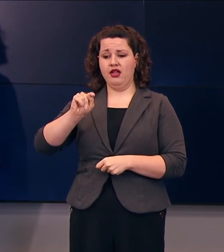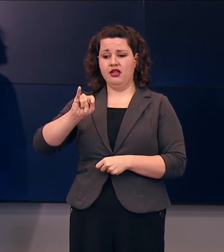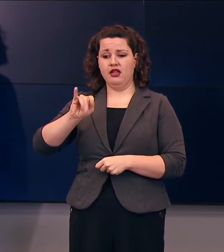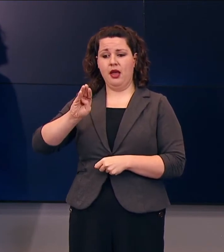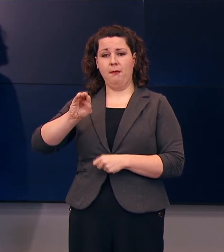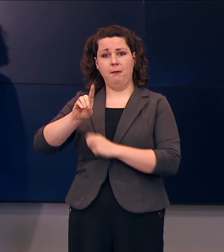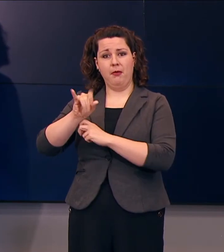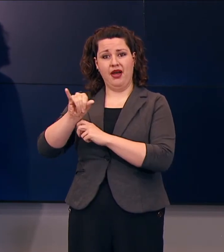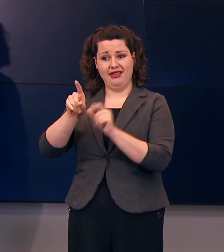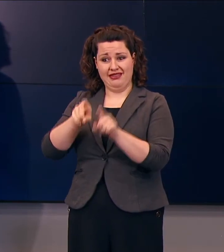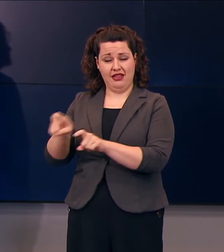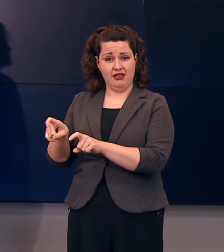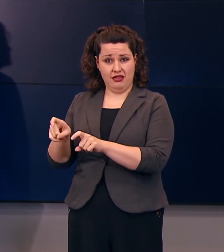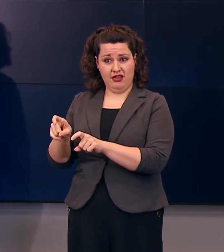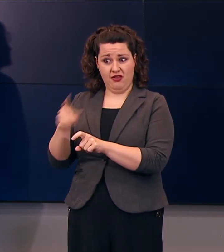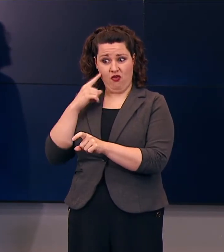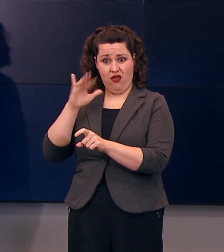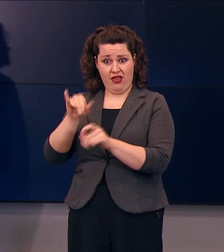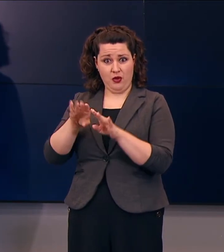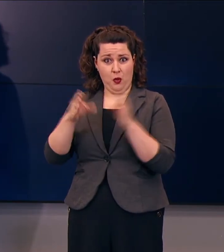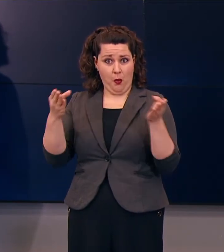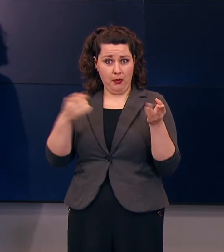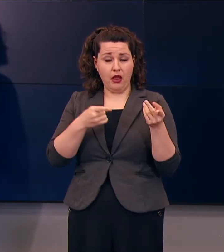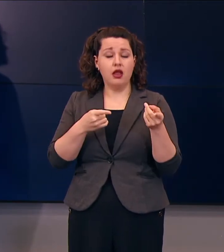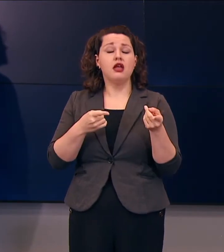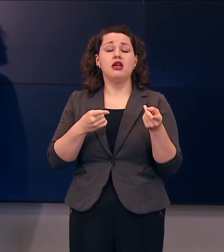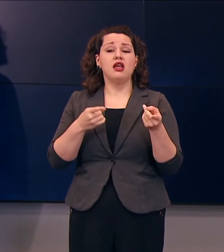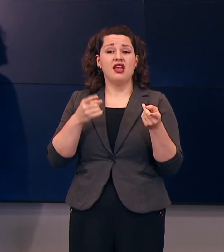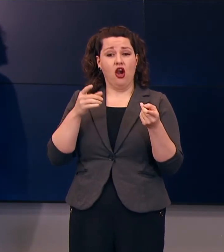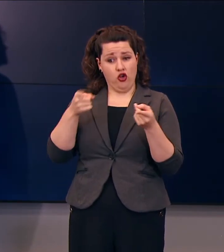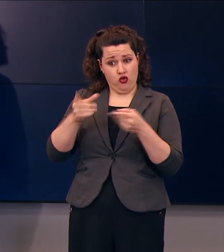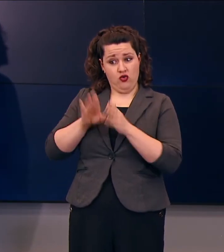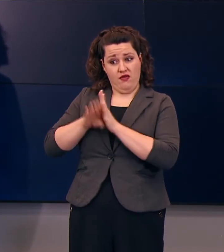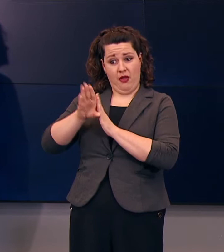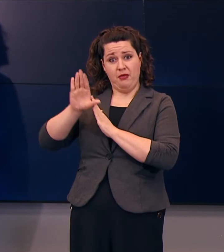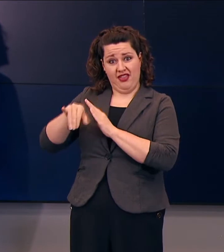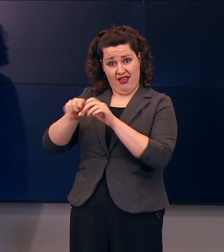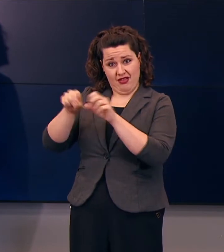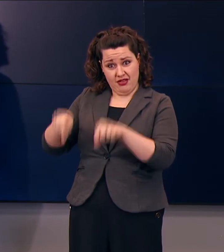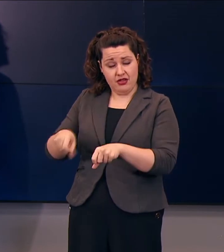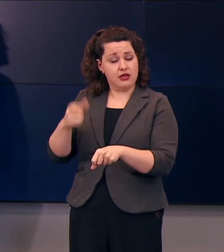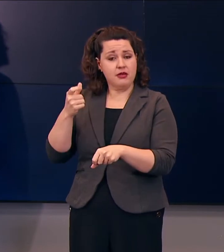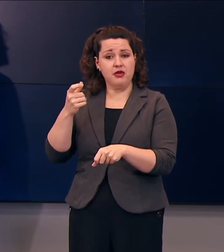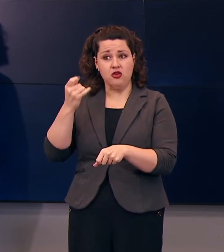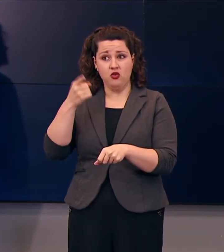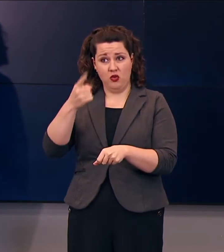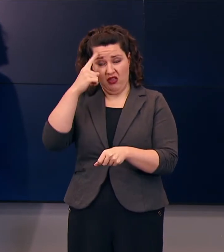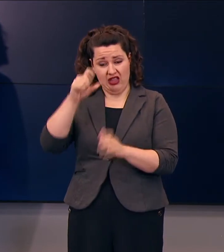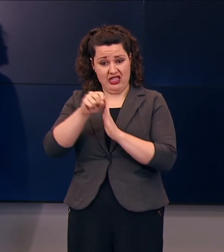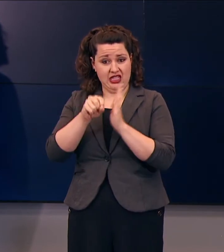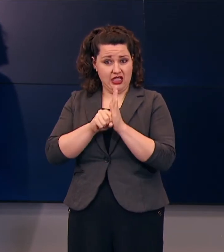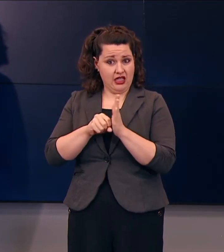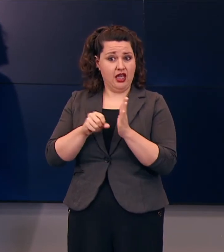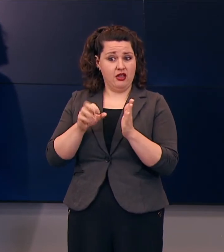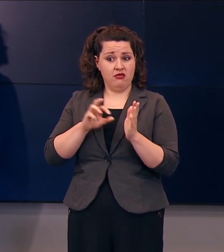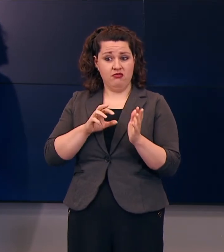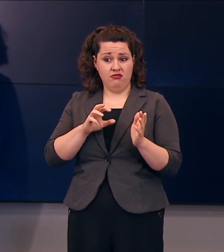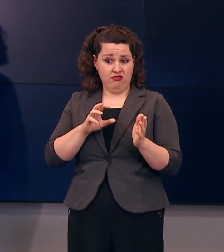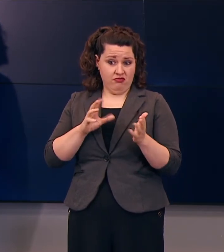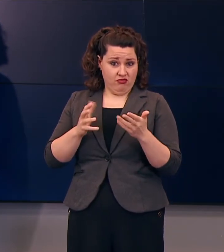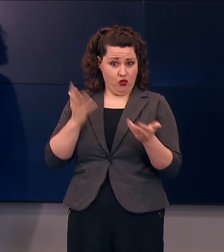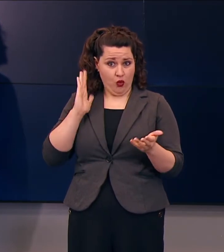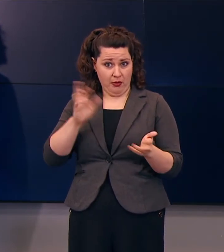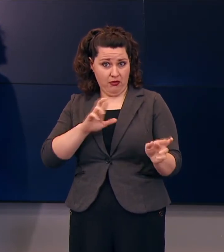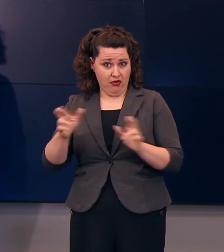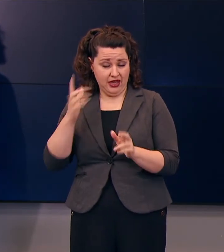And if so, is such a system being developed, and how prepared do you think the state is to make that transition to reopening the economy?